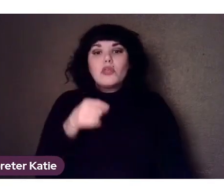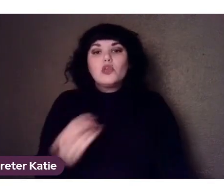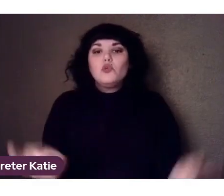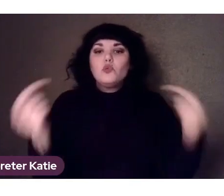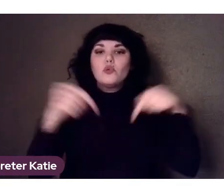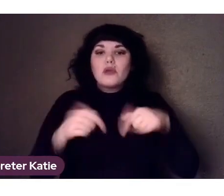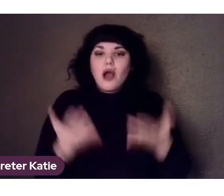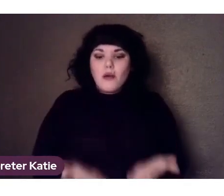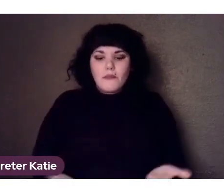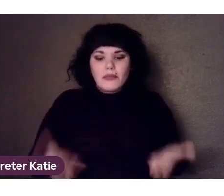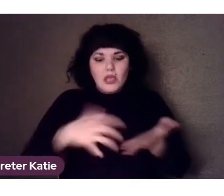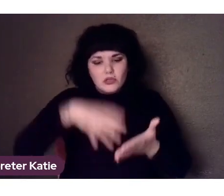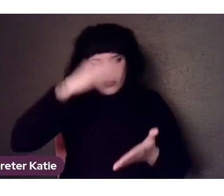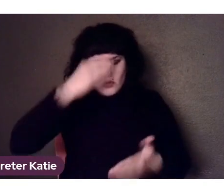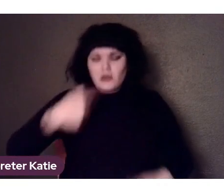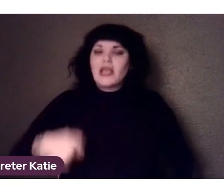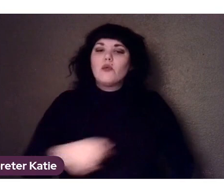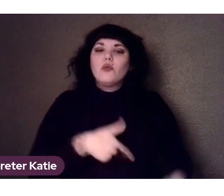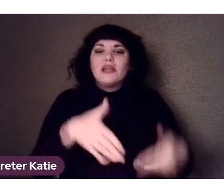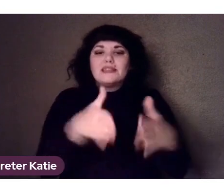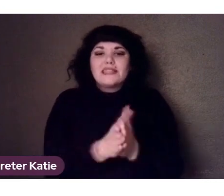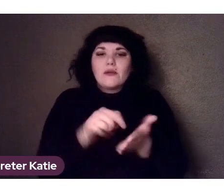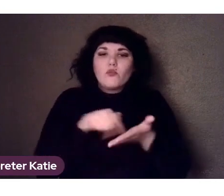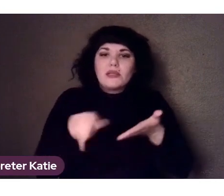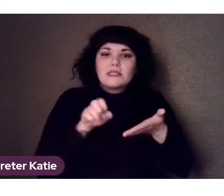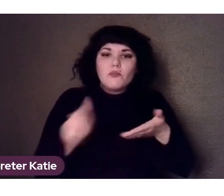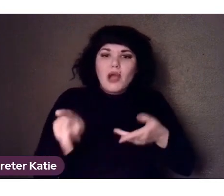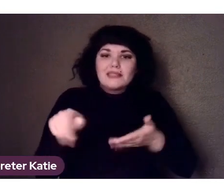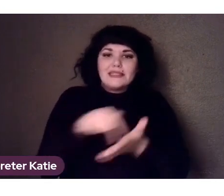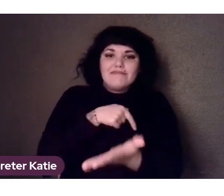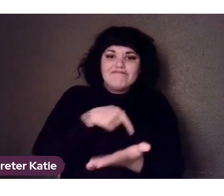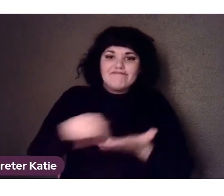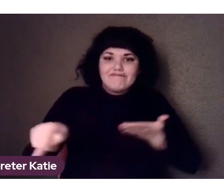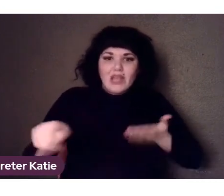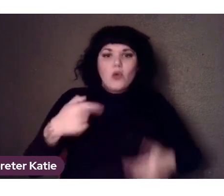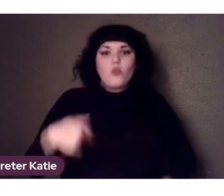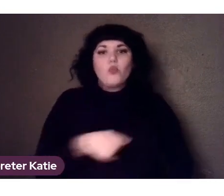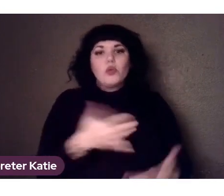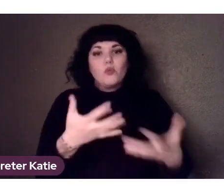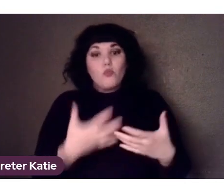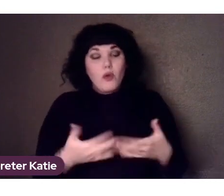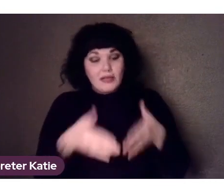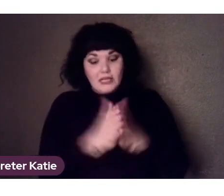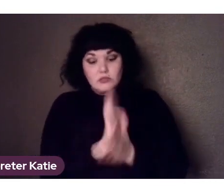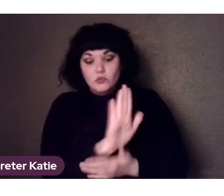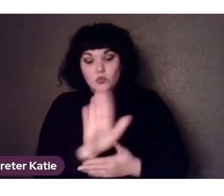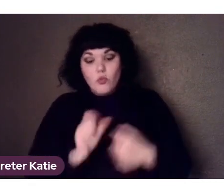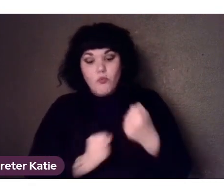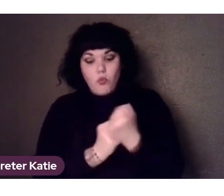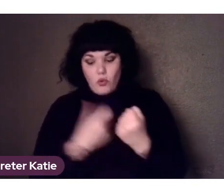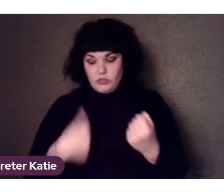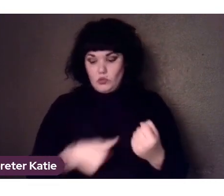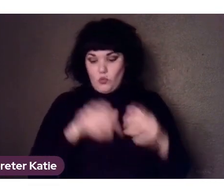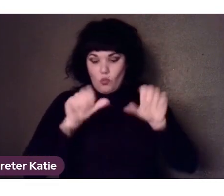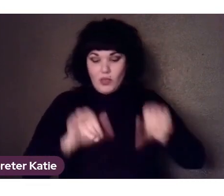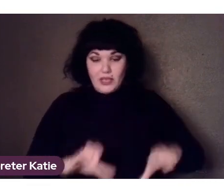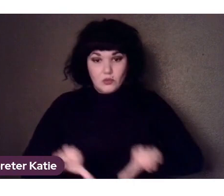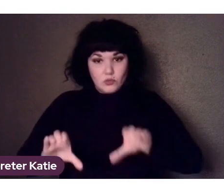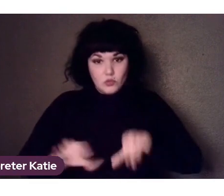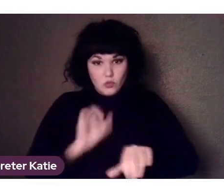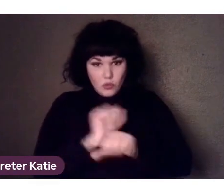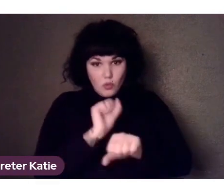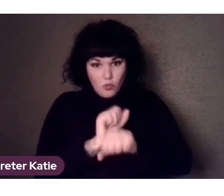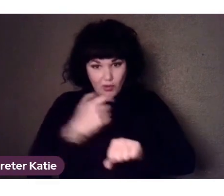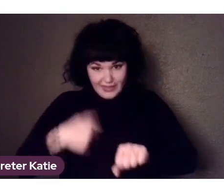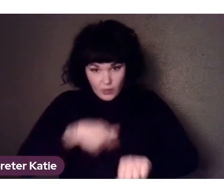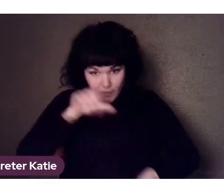are seeking reciprocity. We're seeking your support so that we can actually do the work that we need to do and